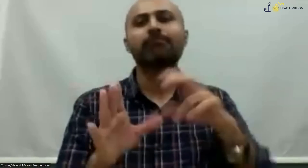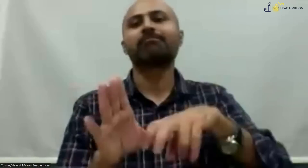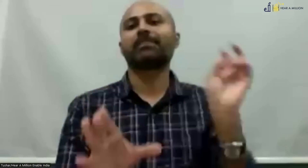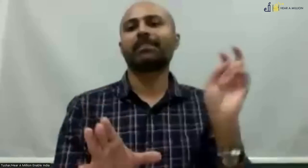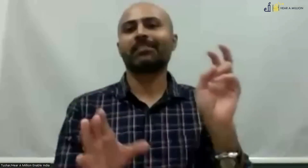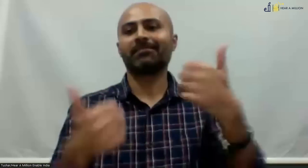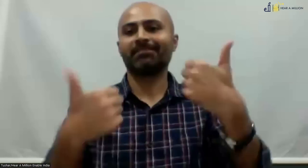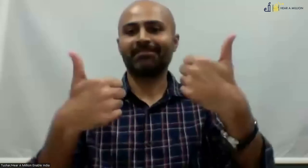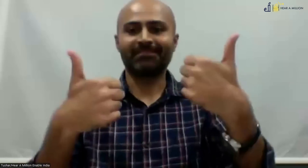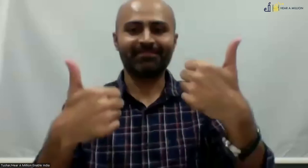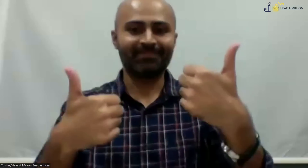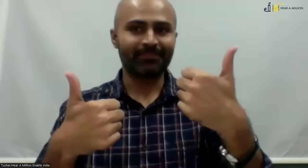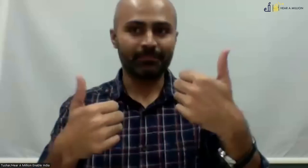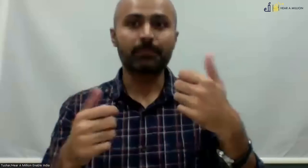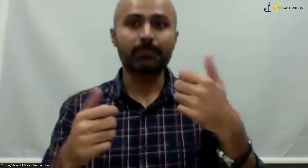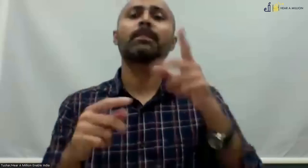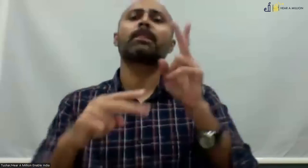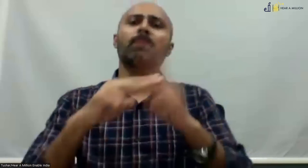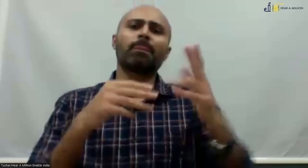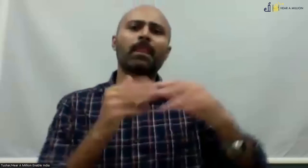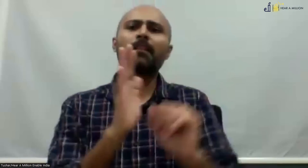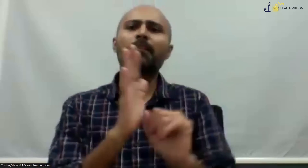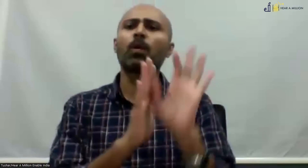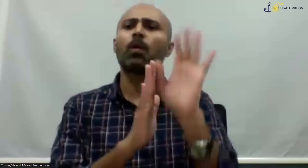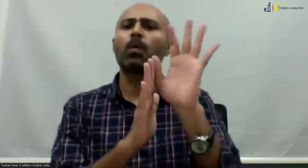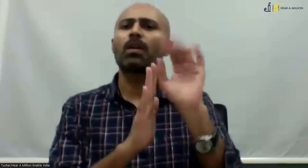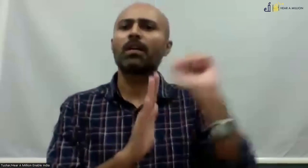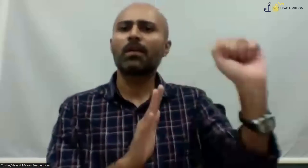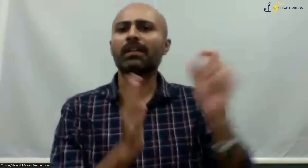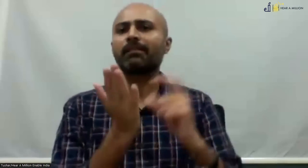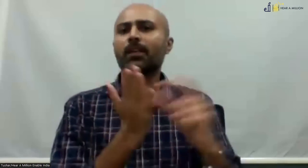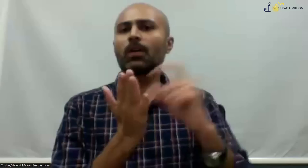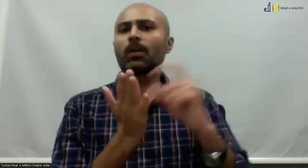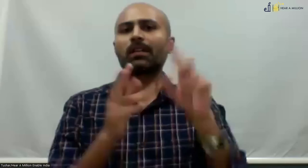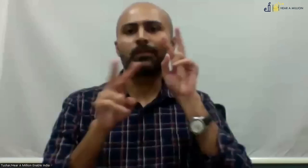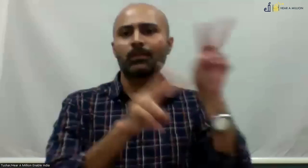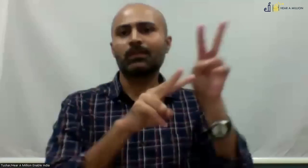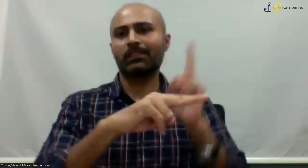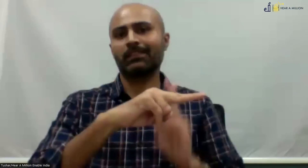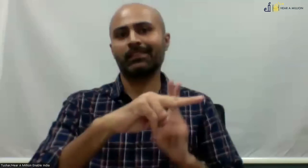not forget to fill the form,